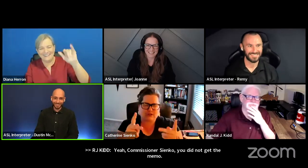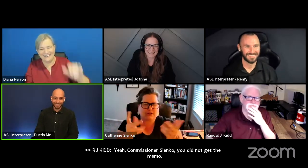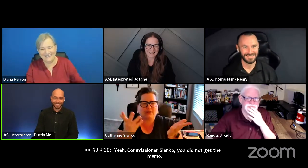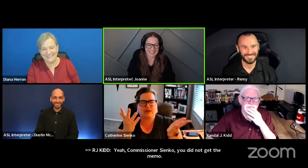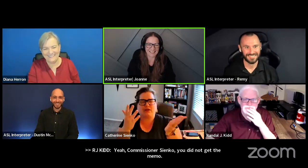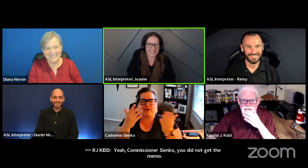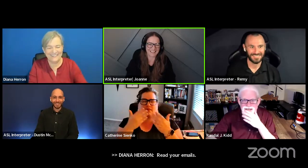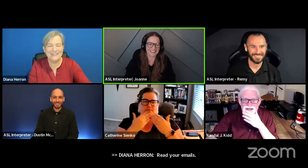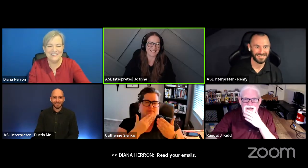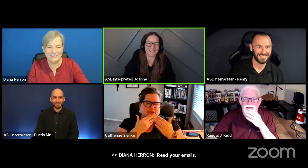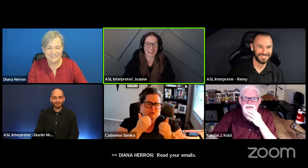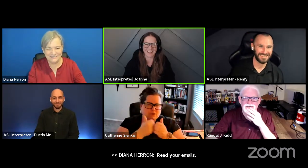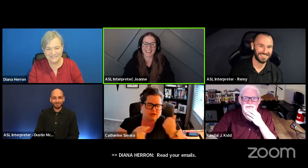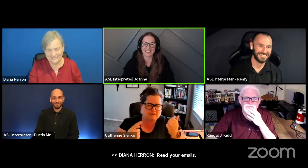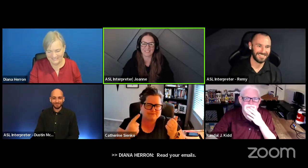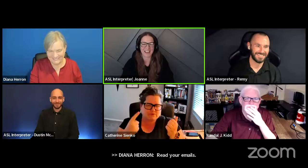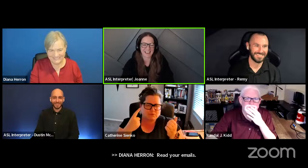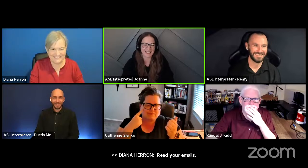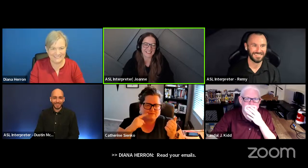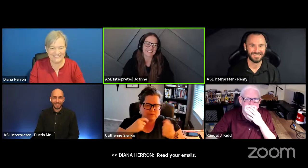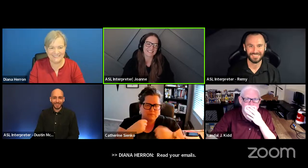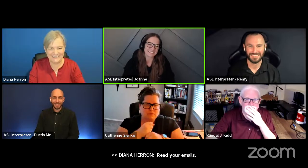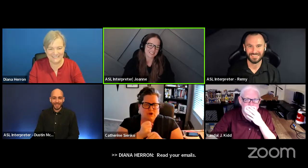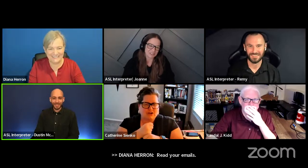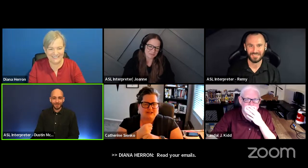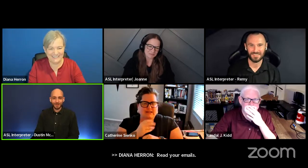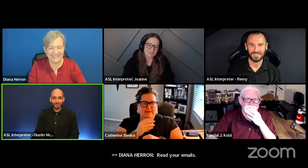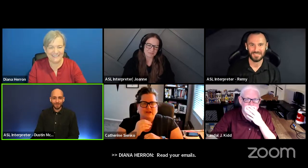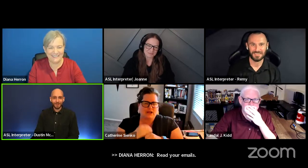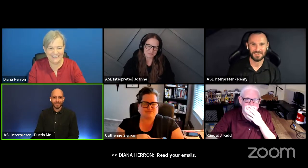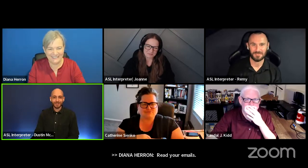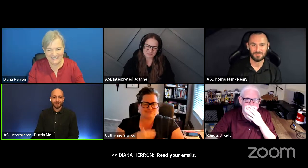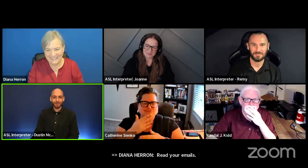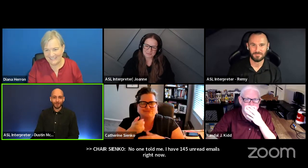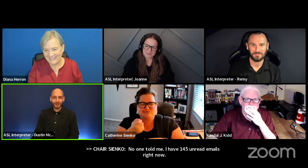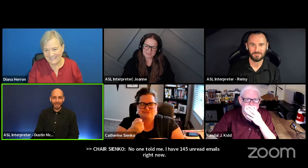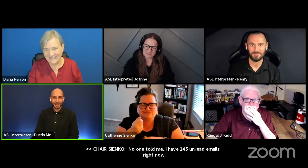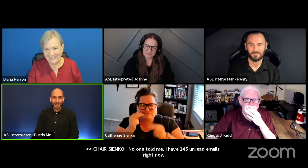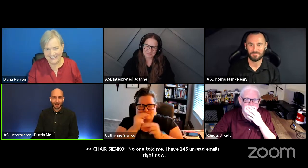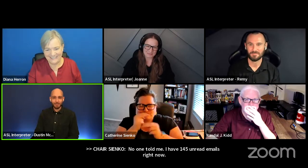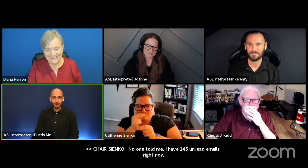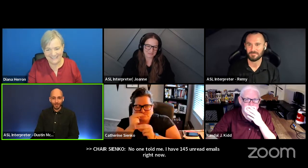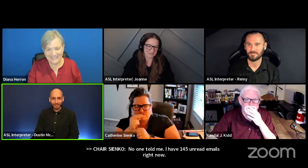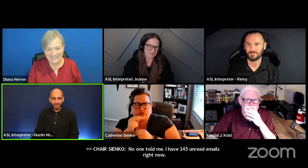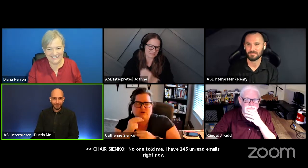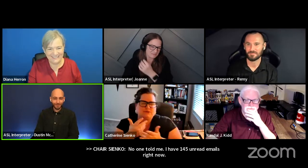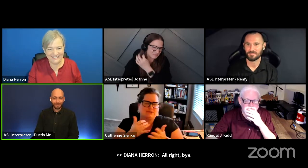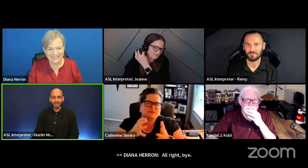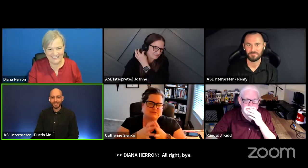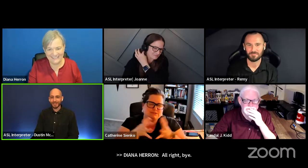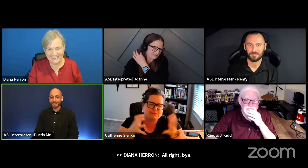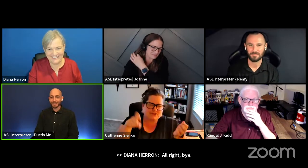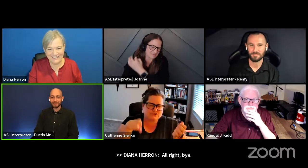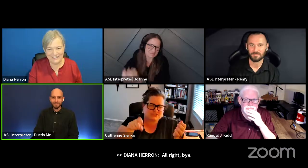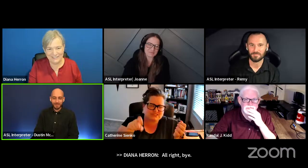now. All right, bye. Thank you, everyone, for a